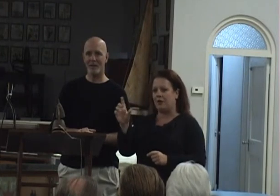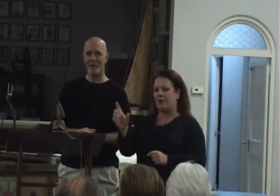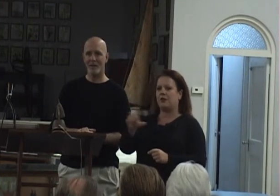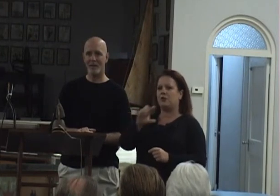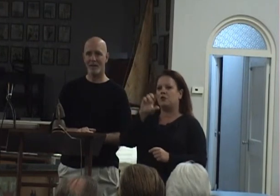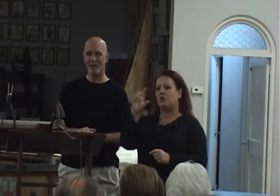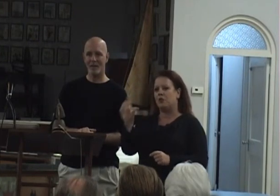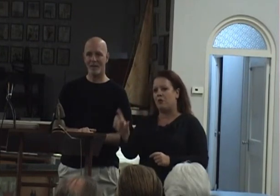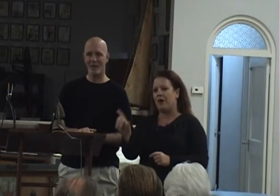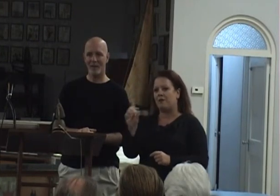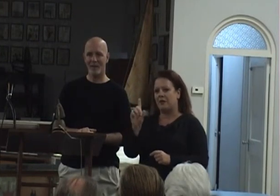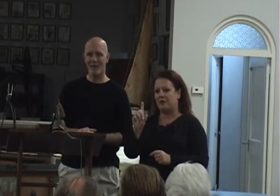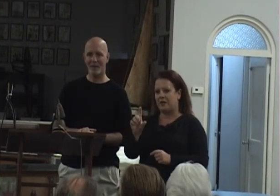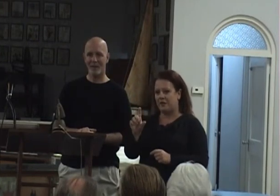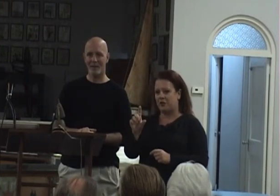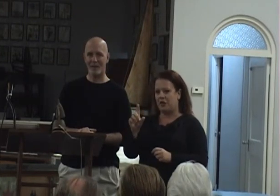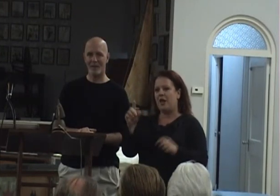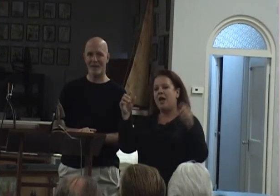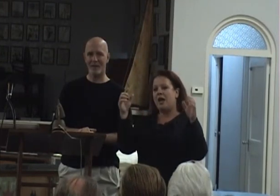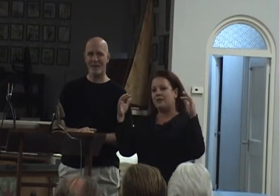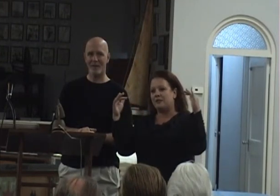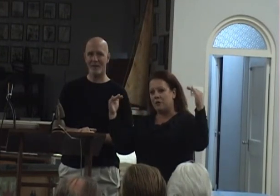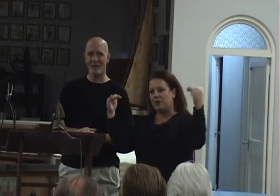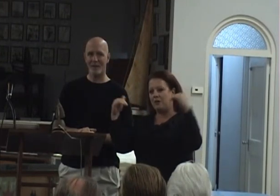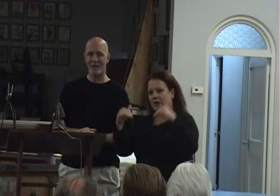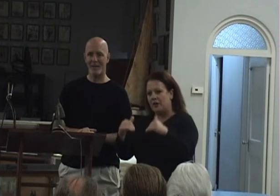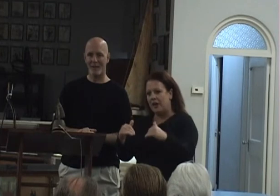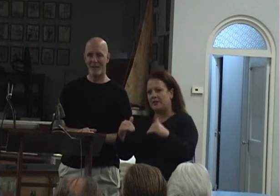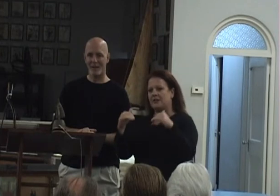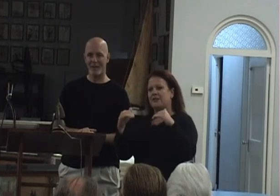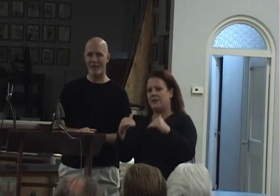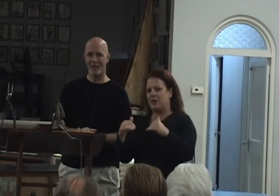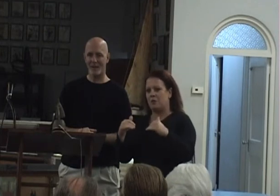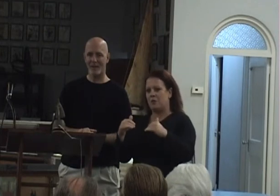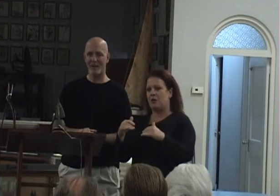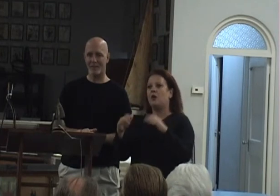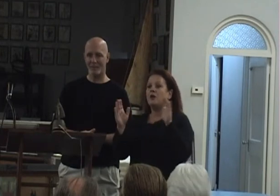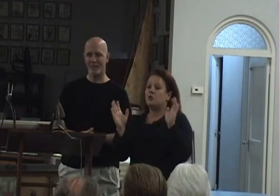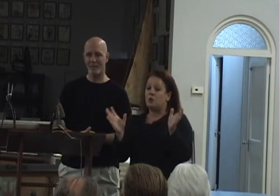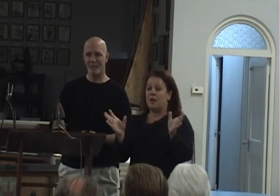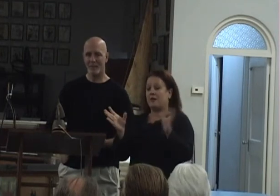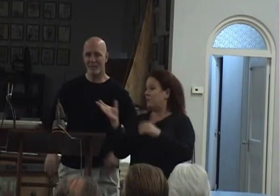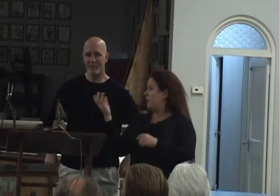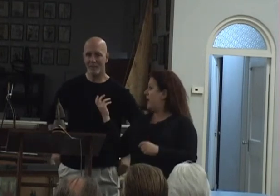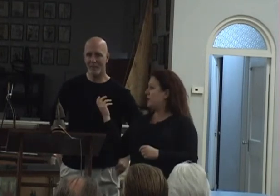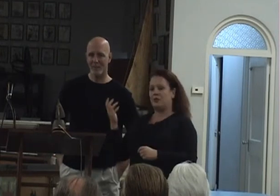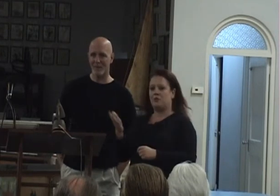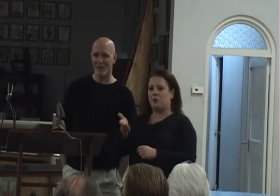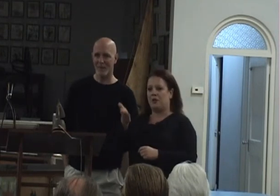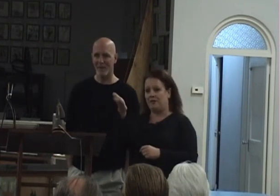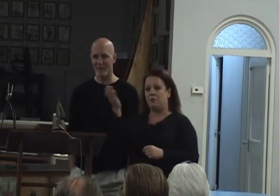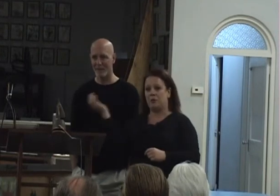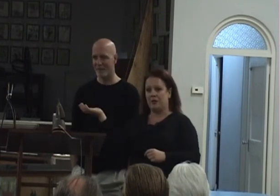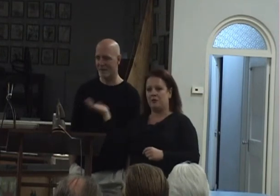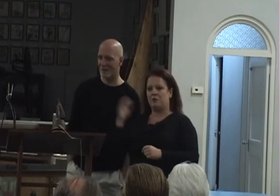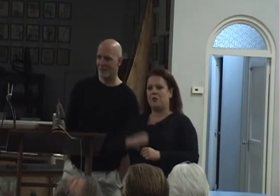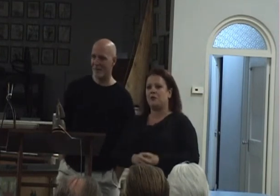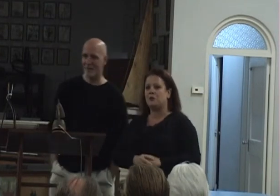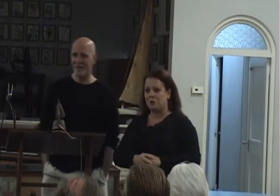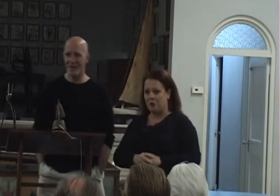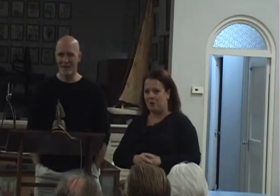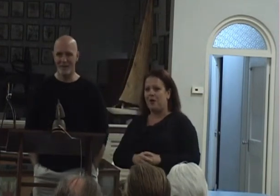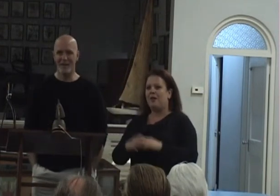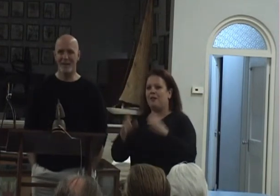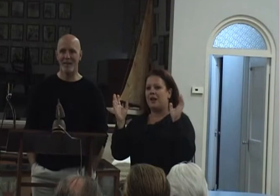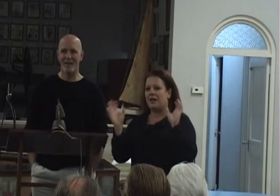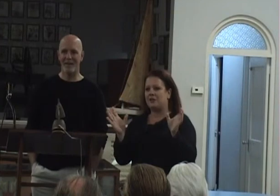historical, archaeological, geographic convention as being connected to the Caribbean. So yes, we actually wrote, it's in print 3